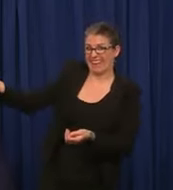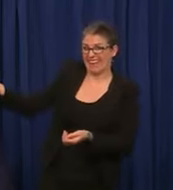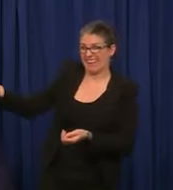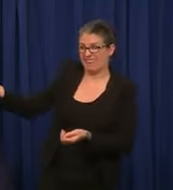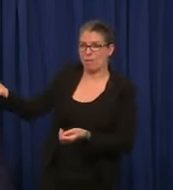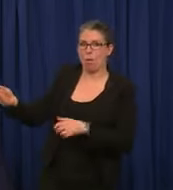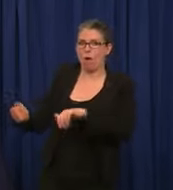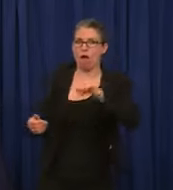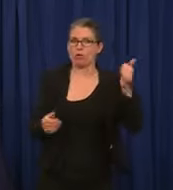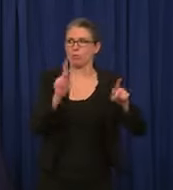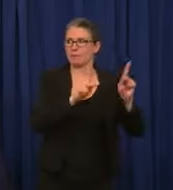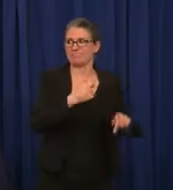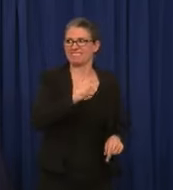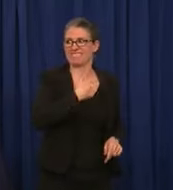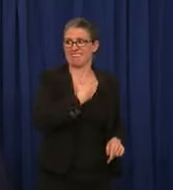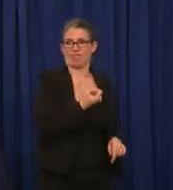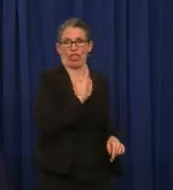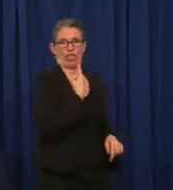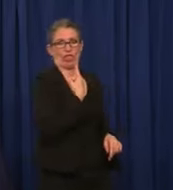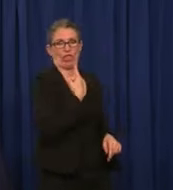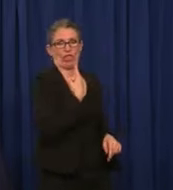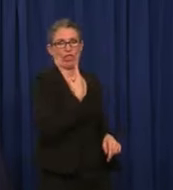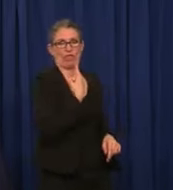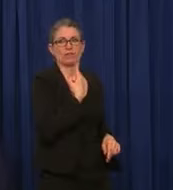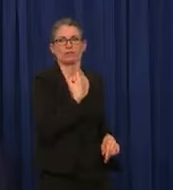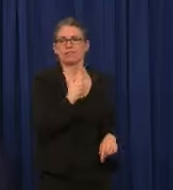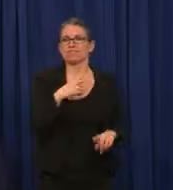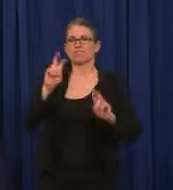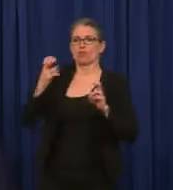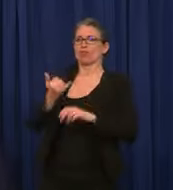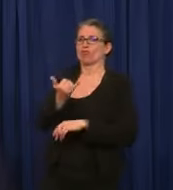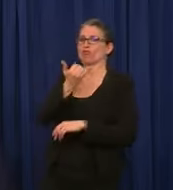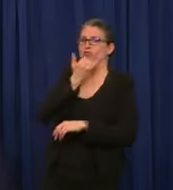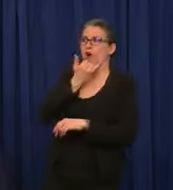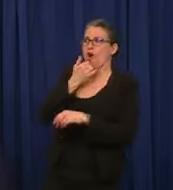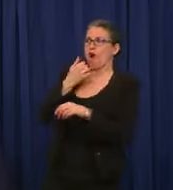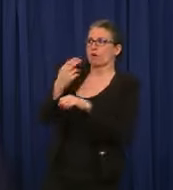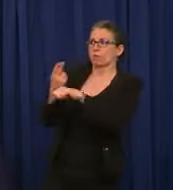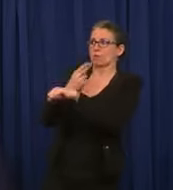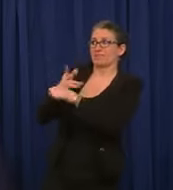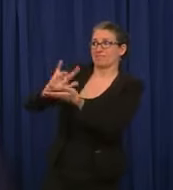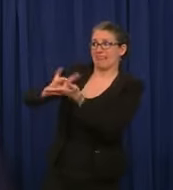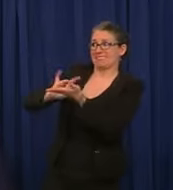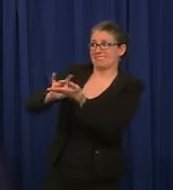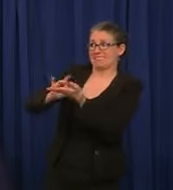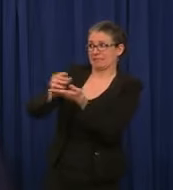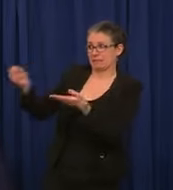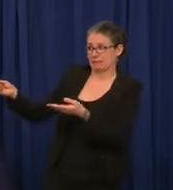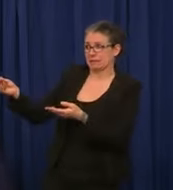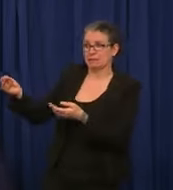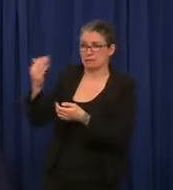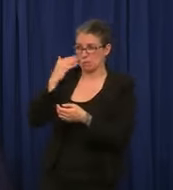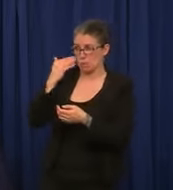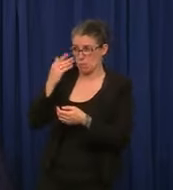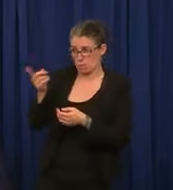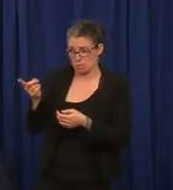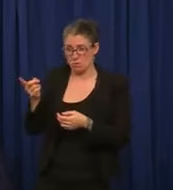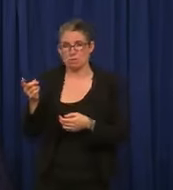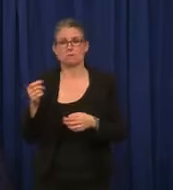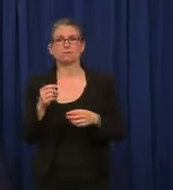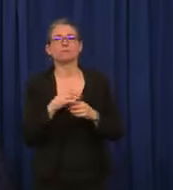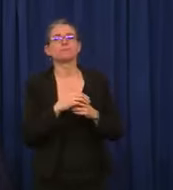certain prescriptions, if that is something the state is even capable of doing. Kate's question is